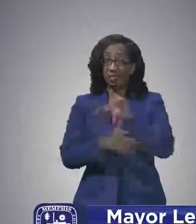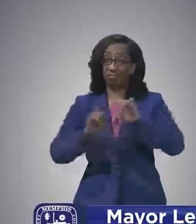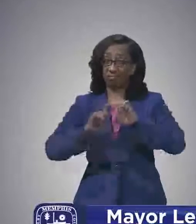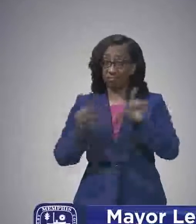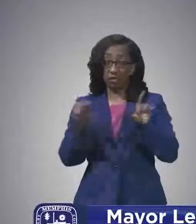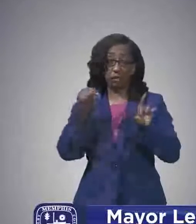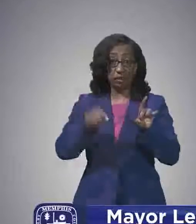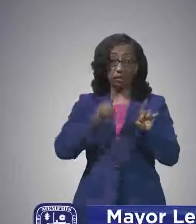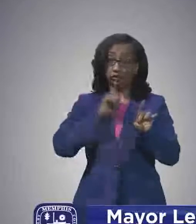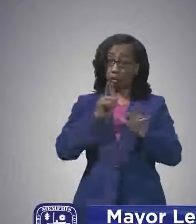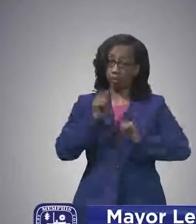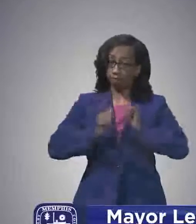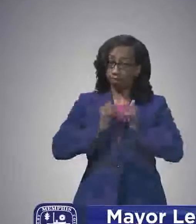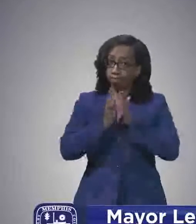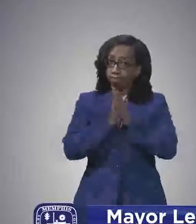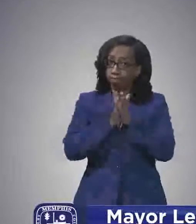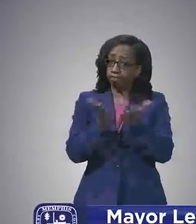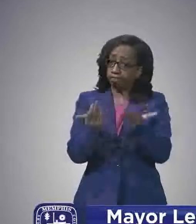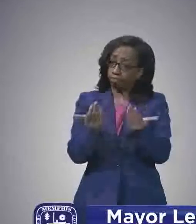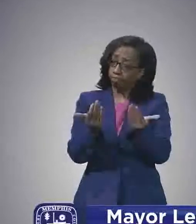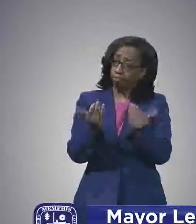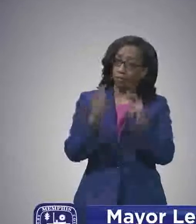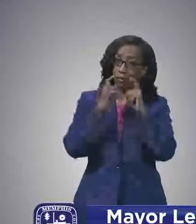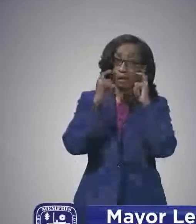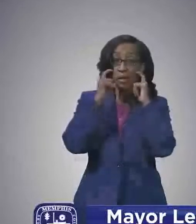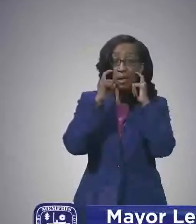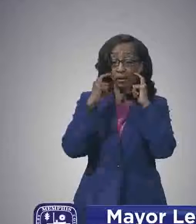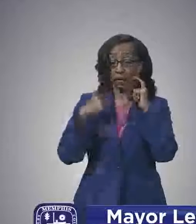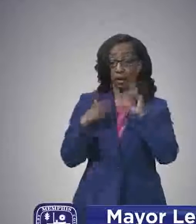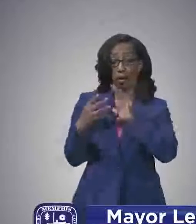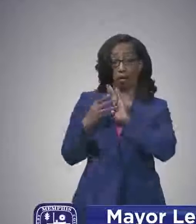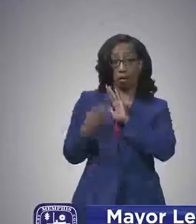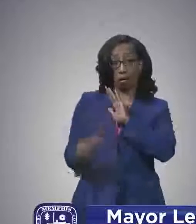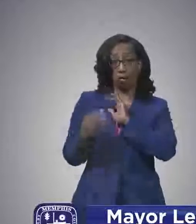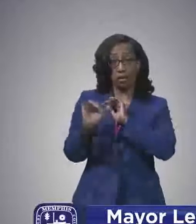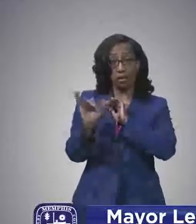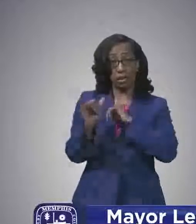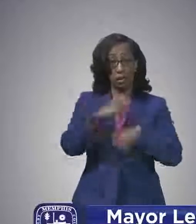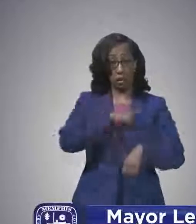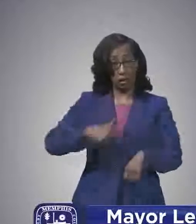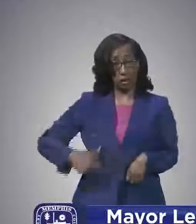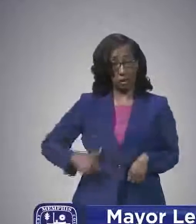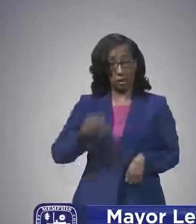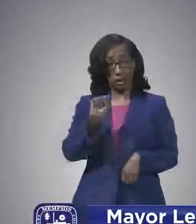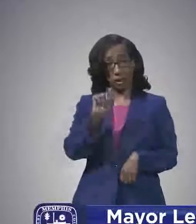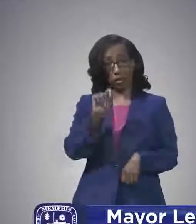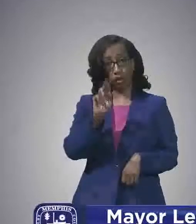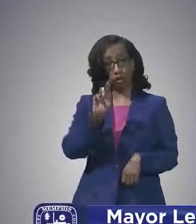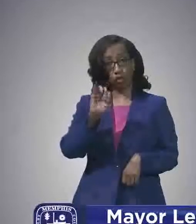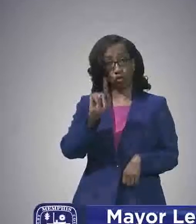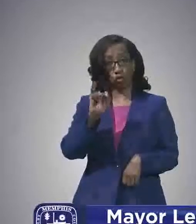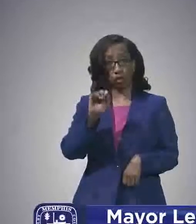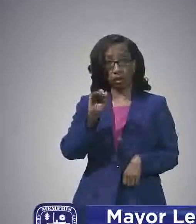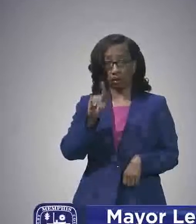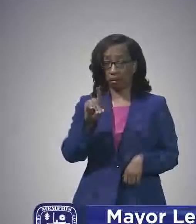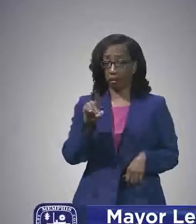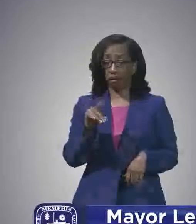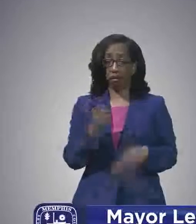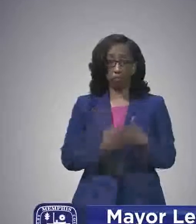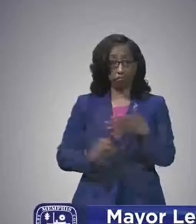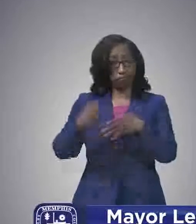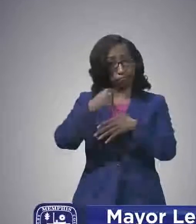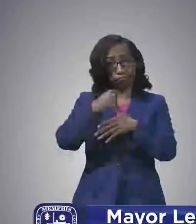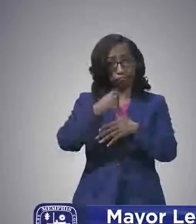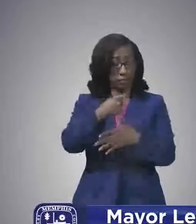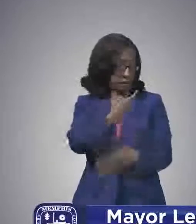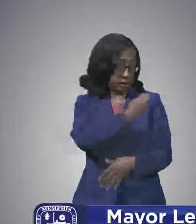what Mayor Strickland said, we don't want to lose sight of vaccination, right? That's the one way we're going